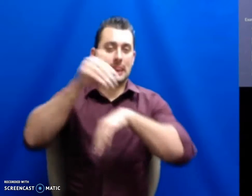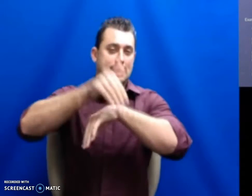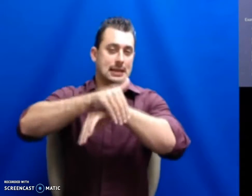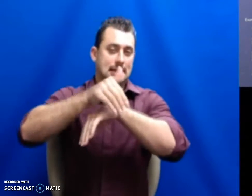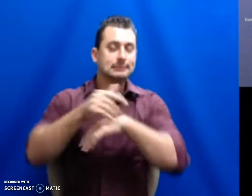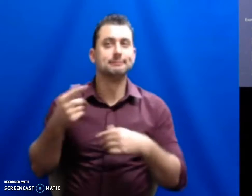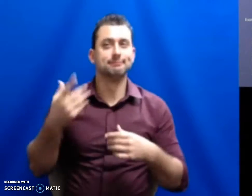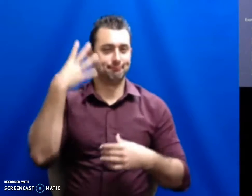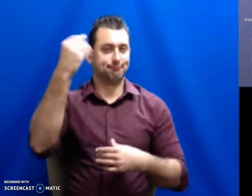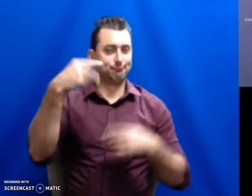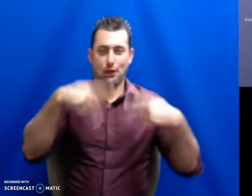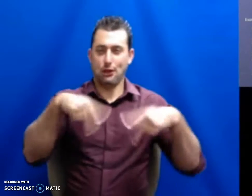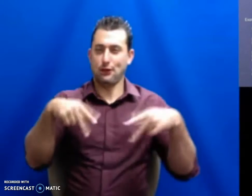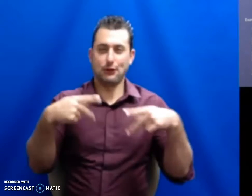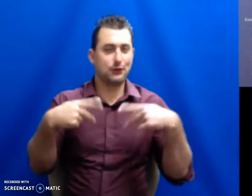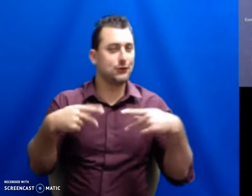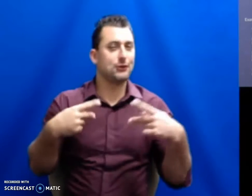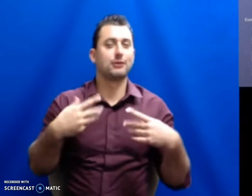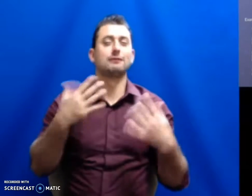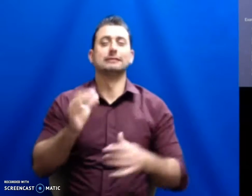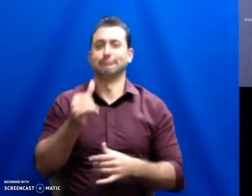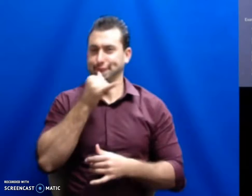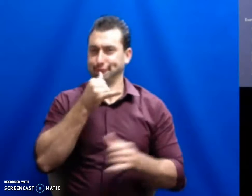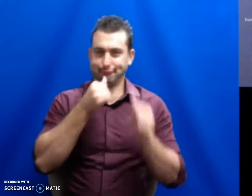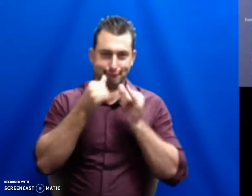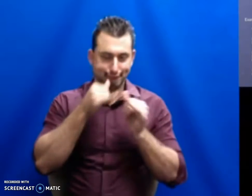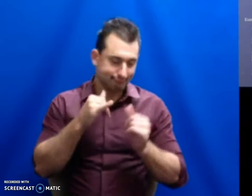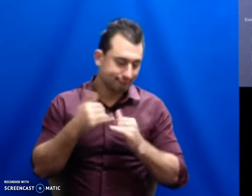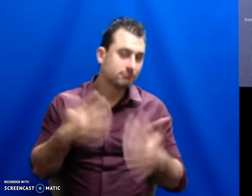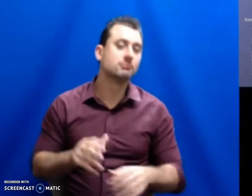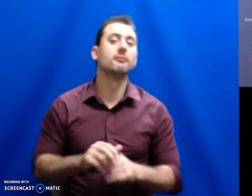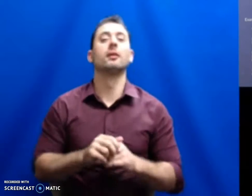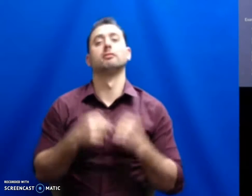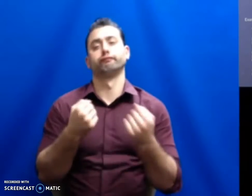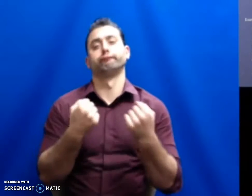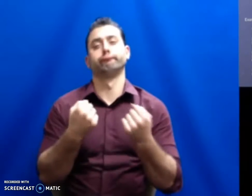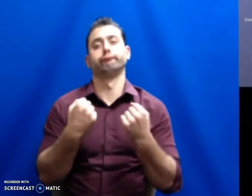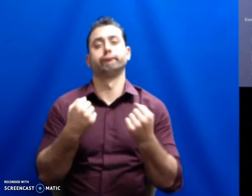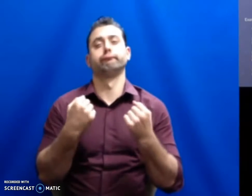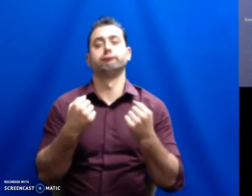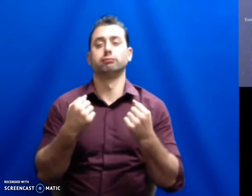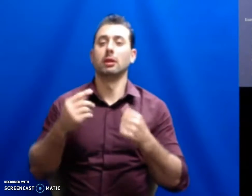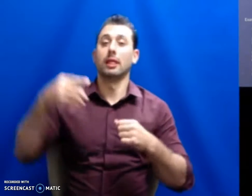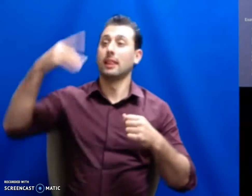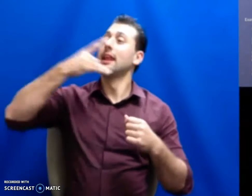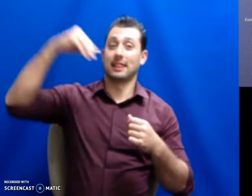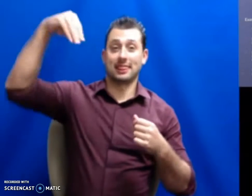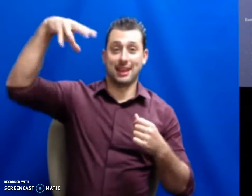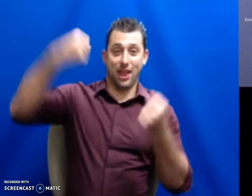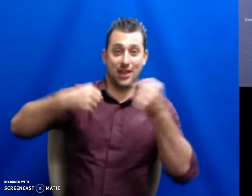So another example, maybe there's two deaf people who are driving at light. They're going to a party, they've been drinking, and as they're